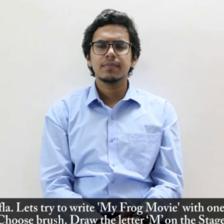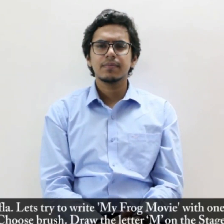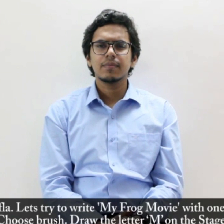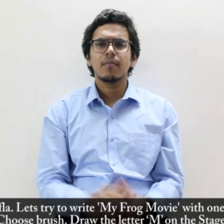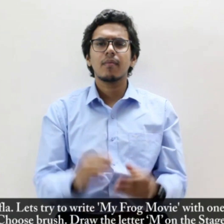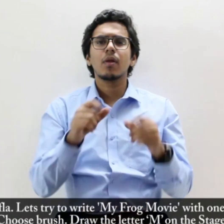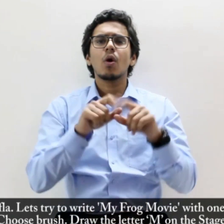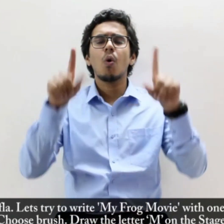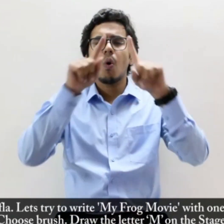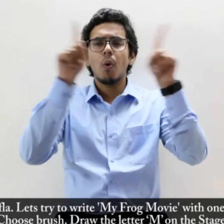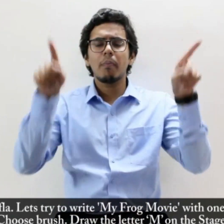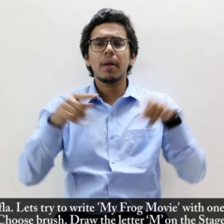Open